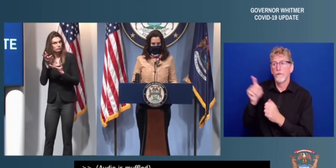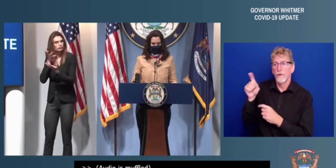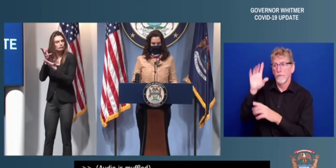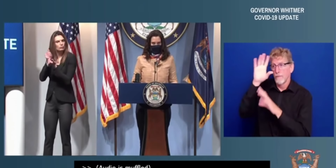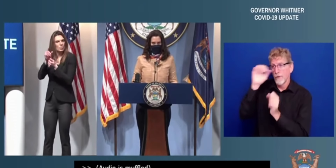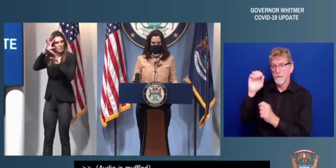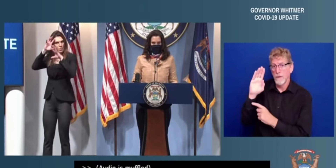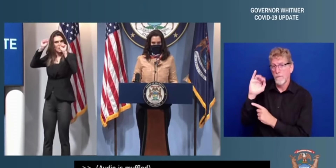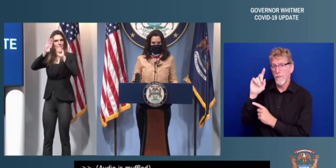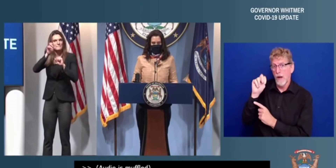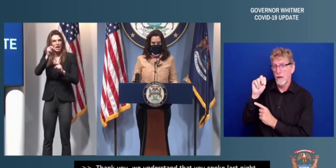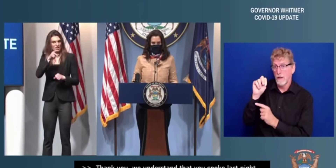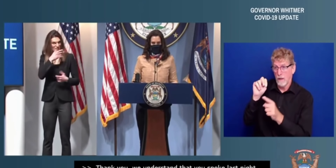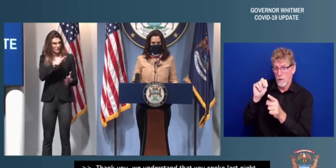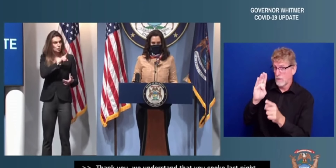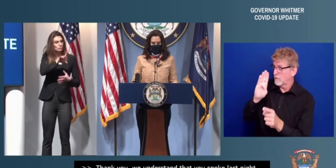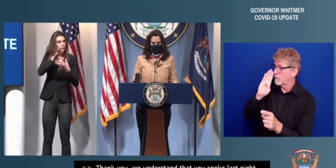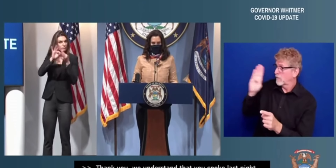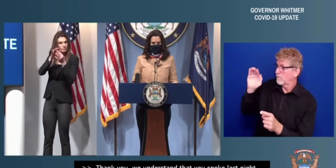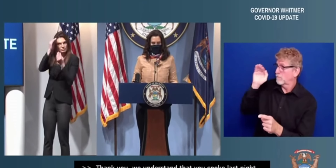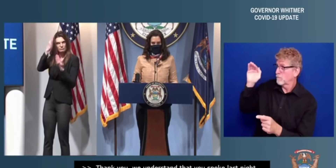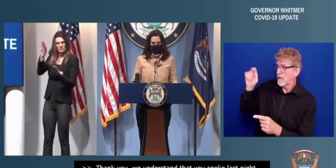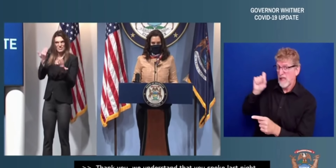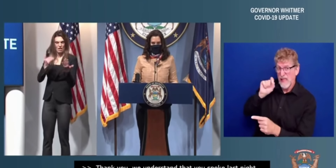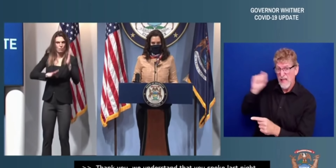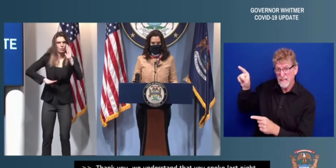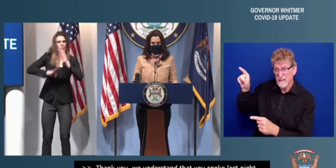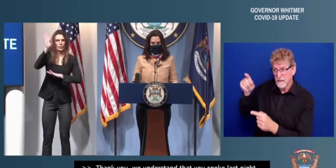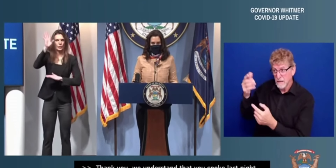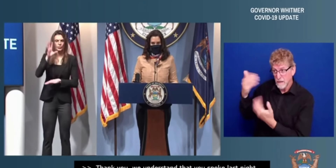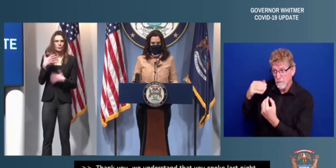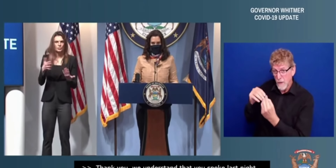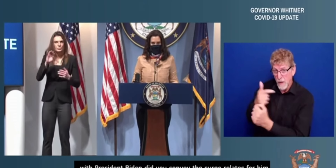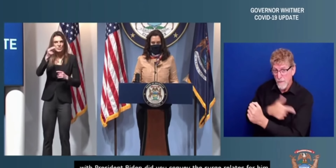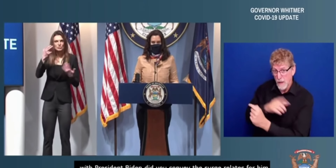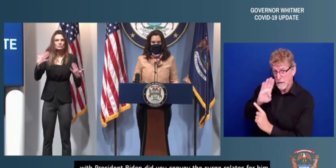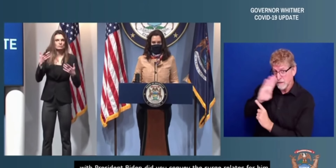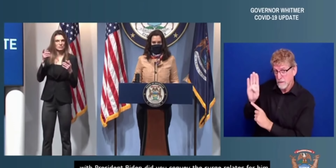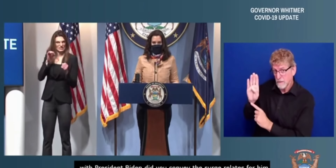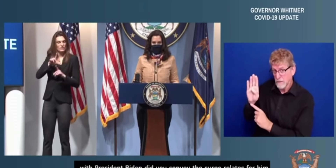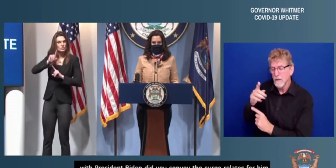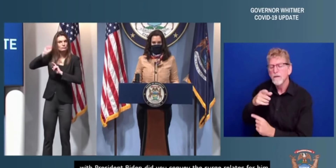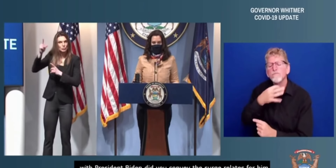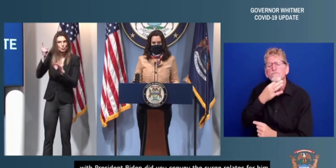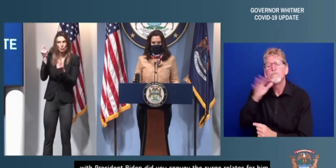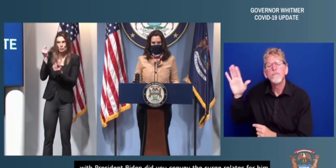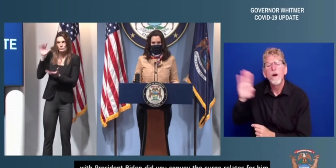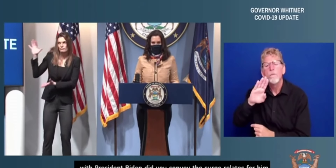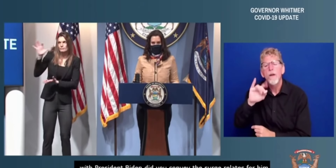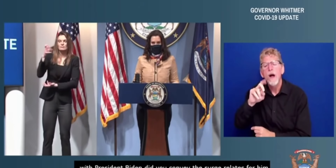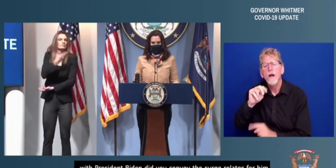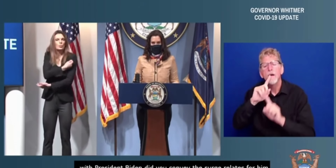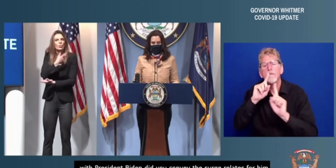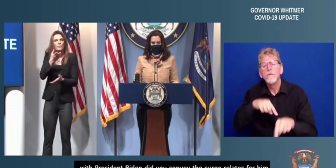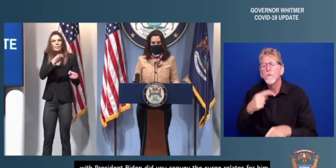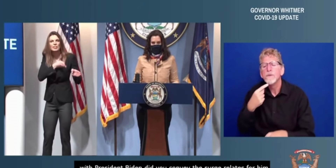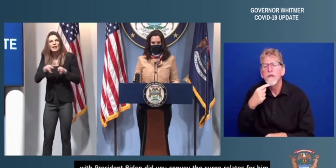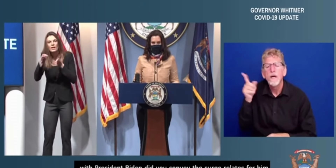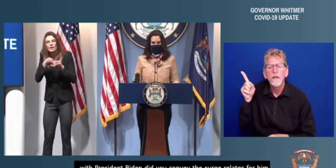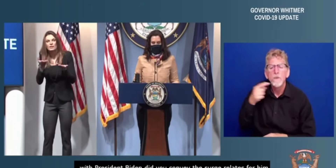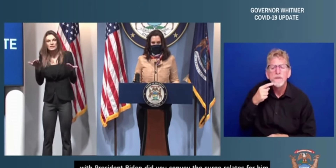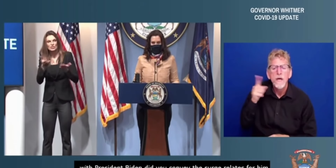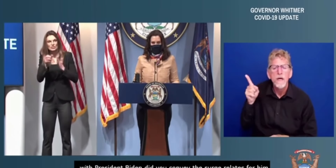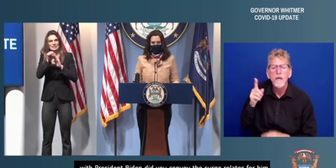him? And what was, can you characterize the nature of his response to you and his involvement in the planning of your